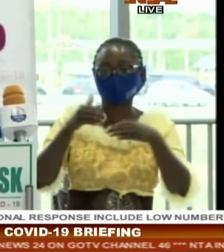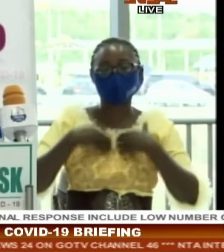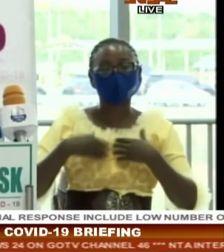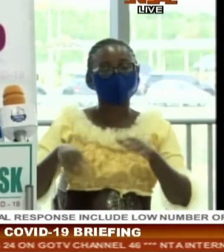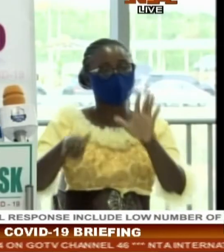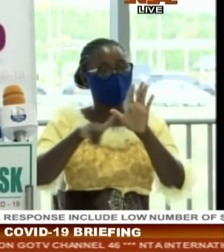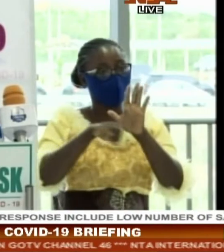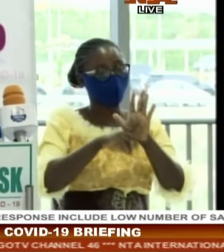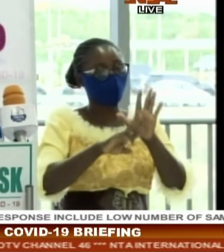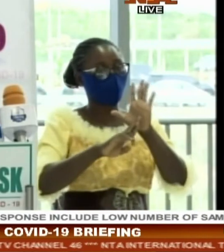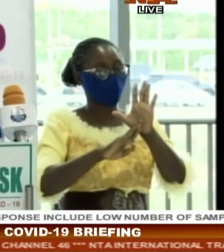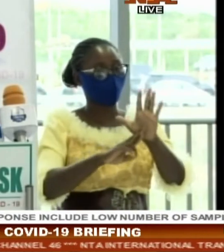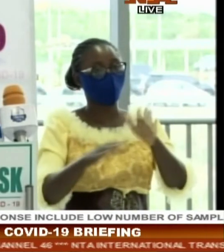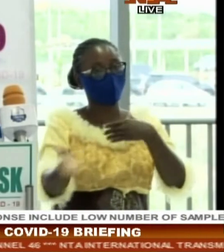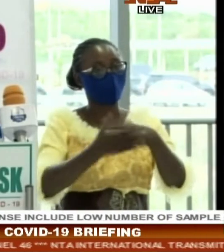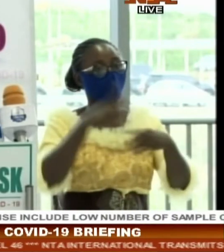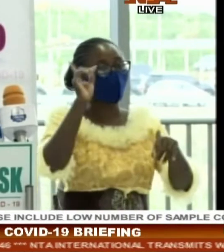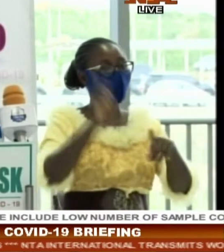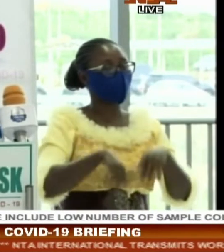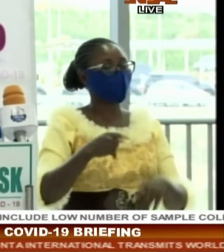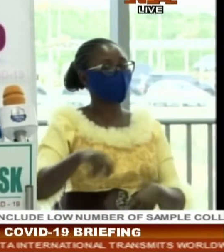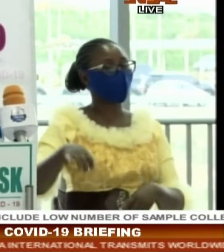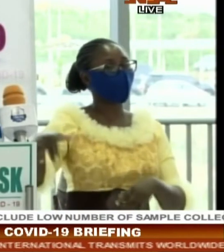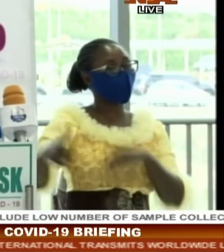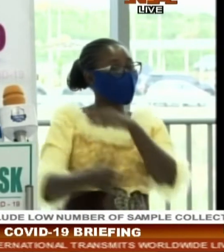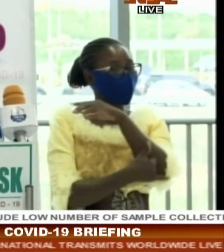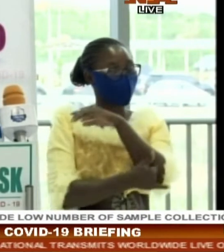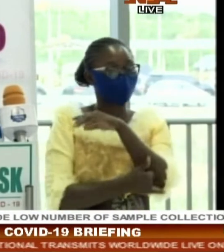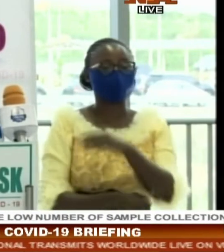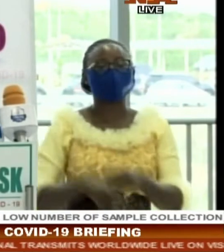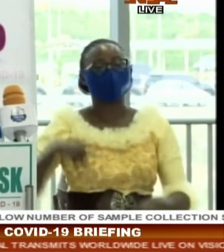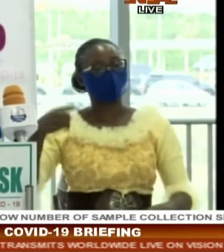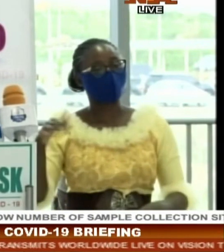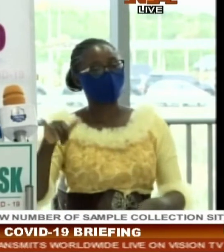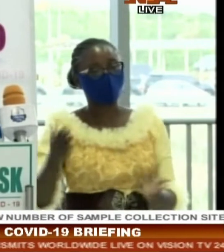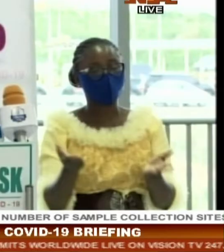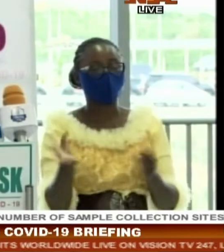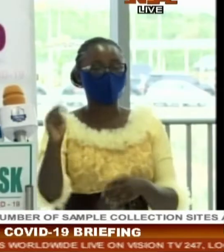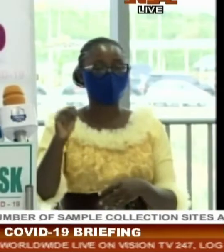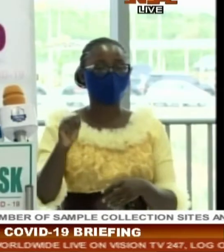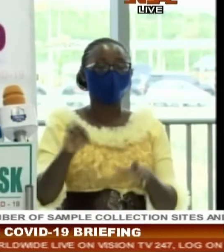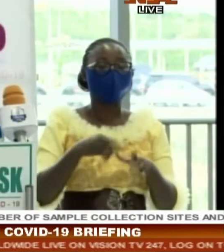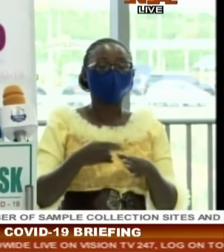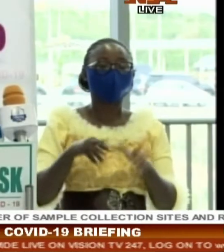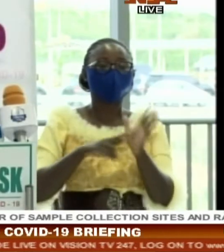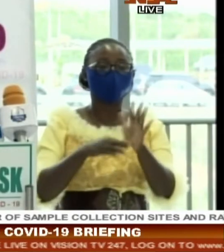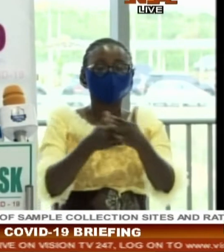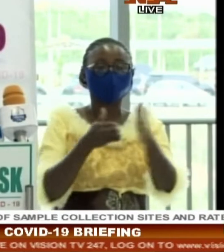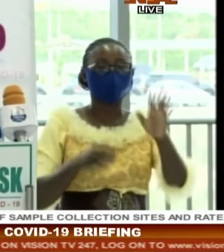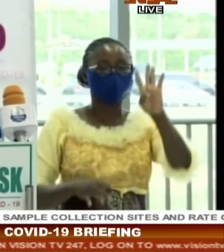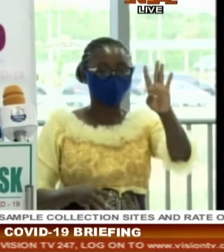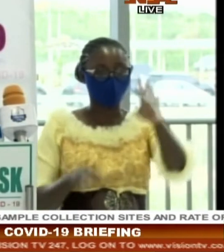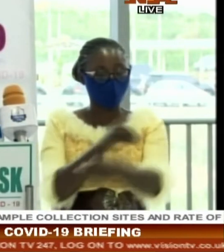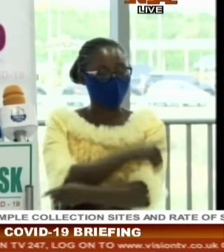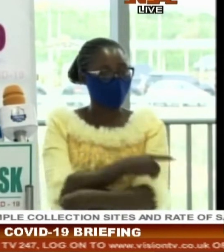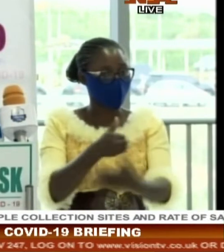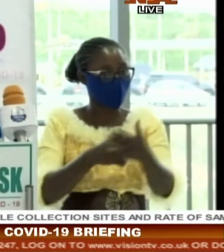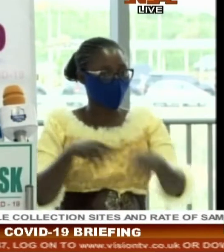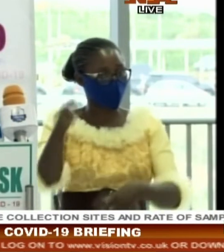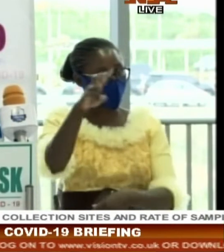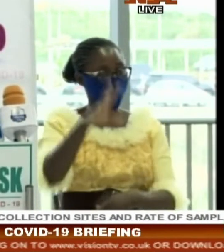without a negative PCR test result or more than 4 days prior to boarding.